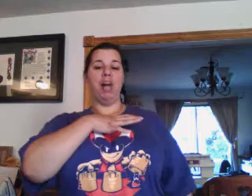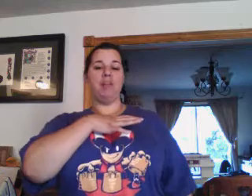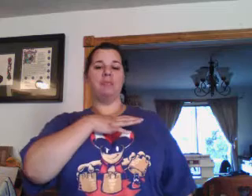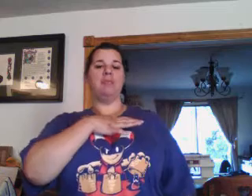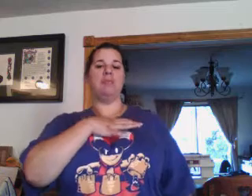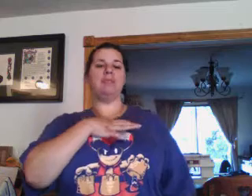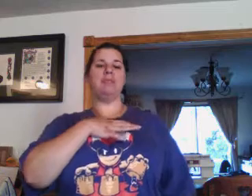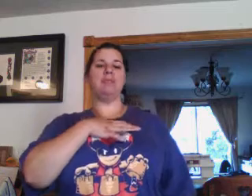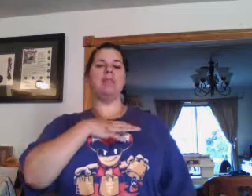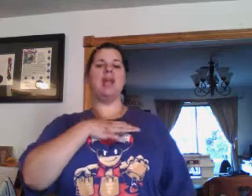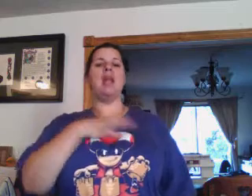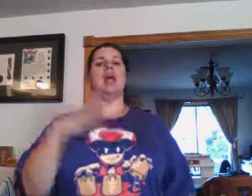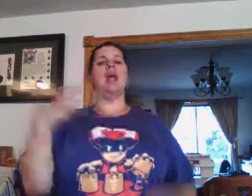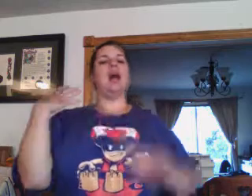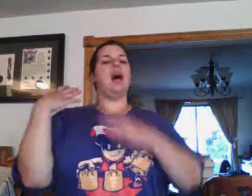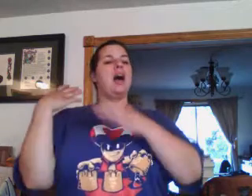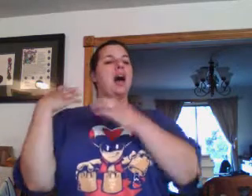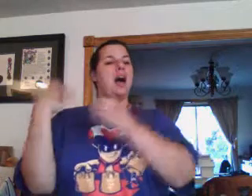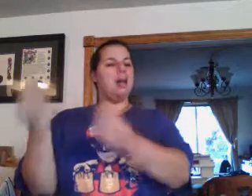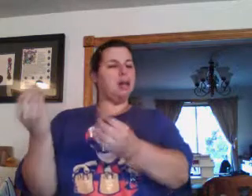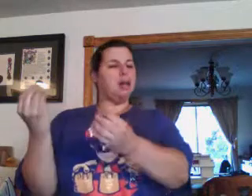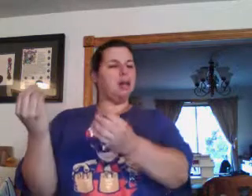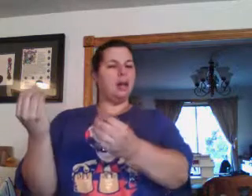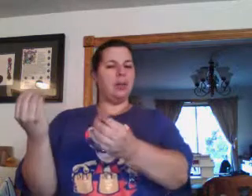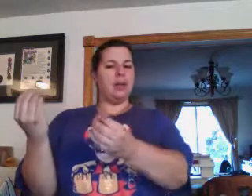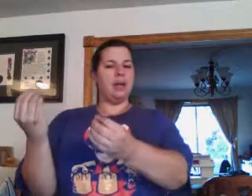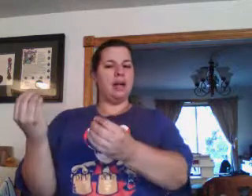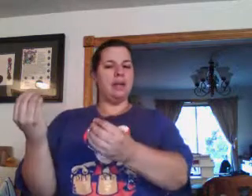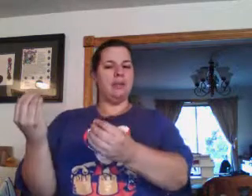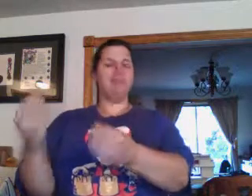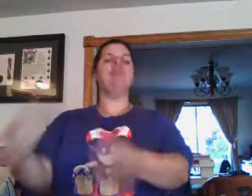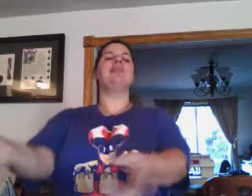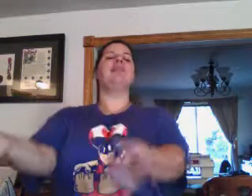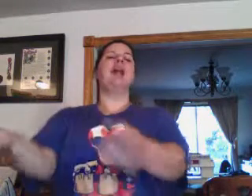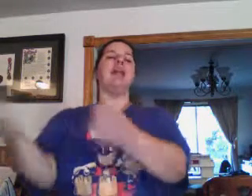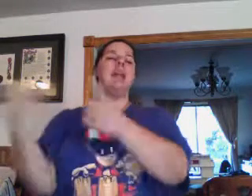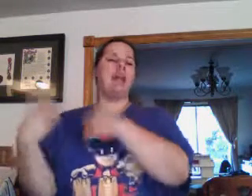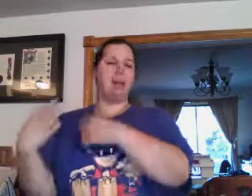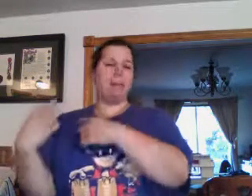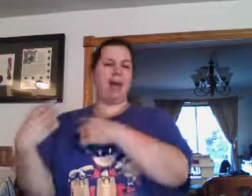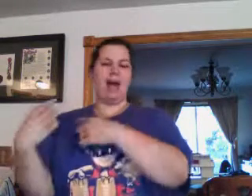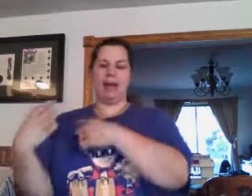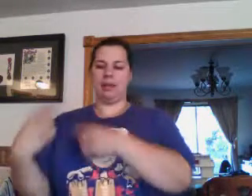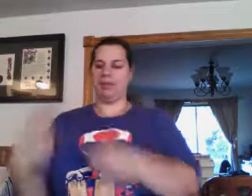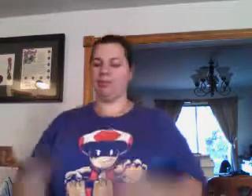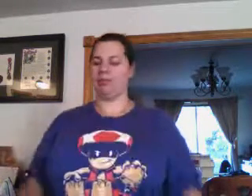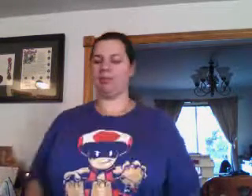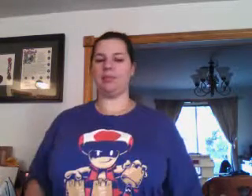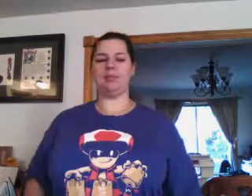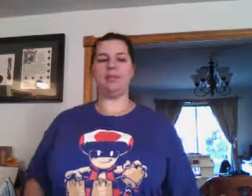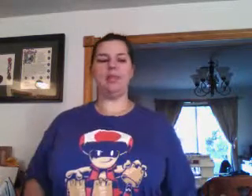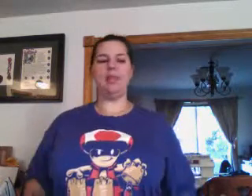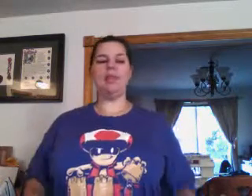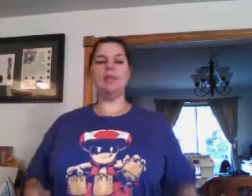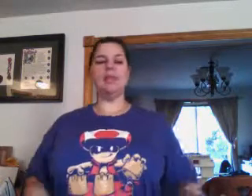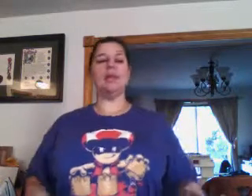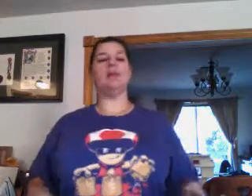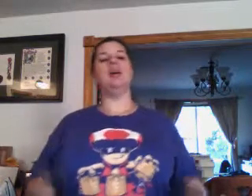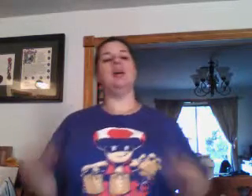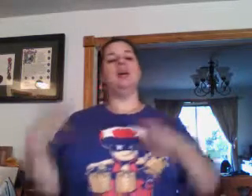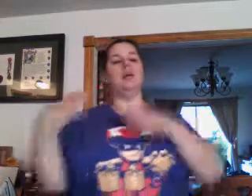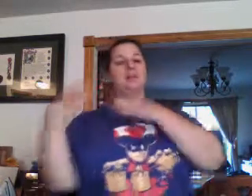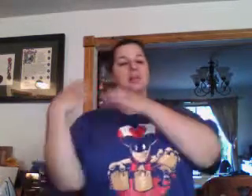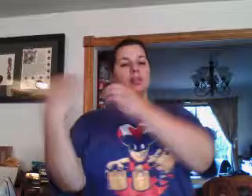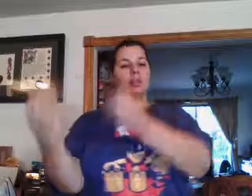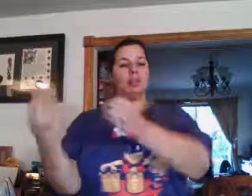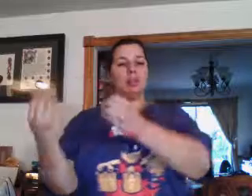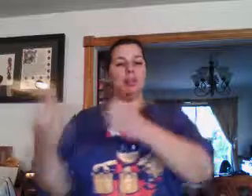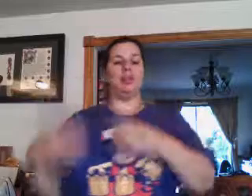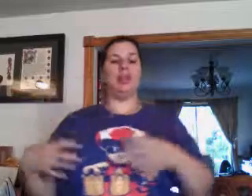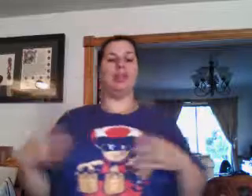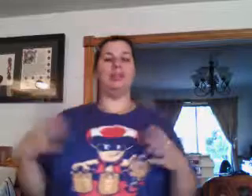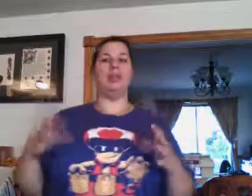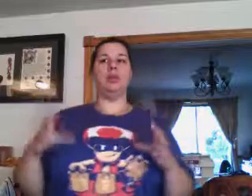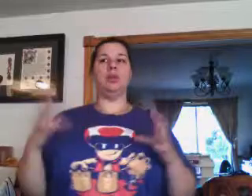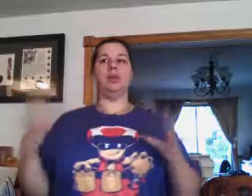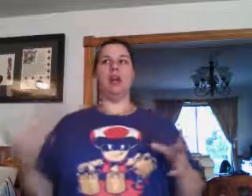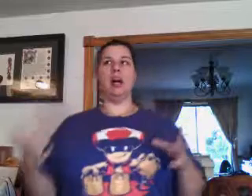Fine. I'm going to go there and then come back. So if you're